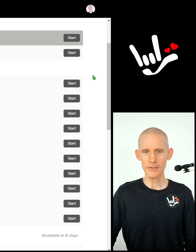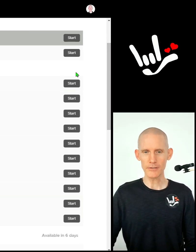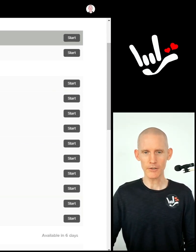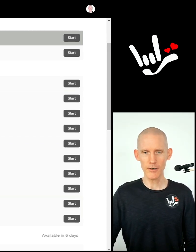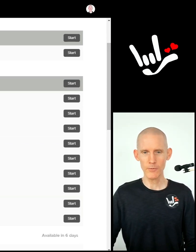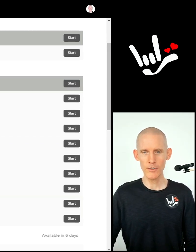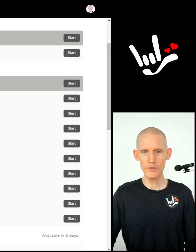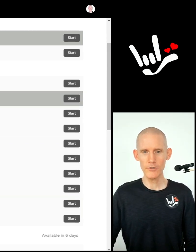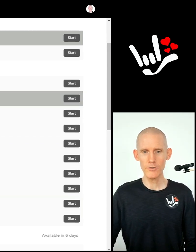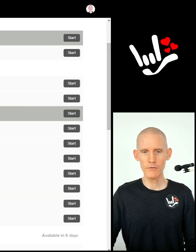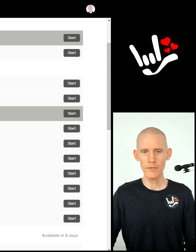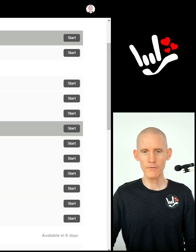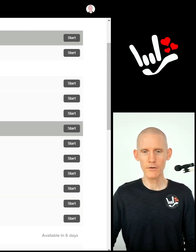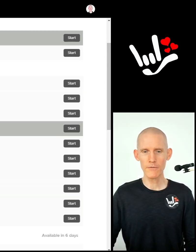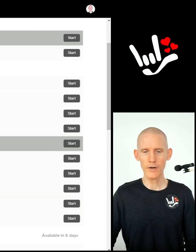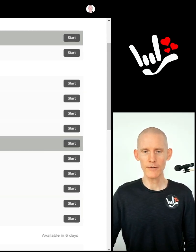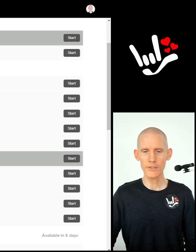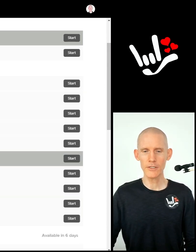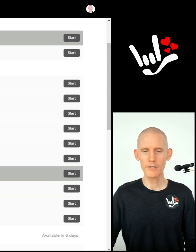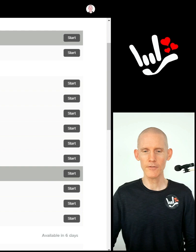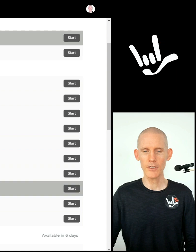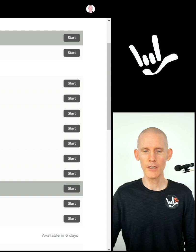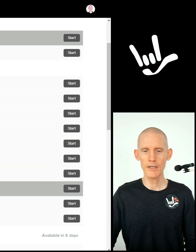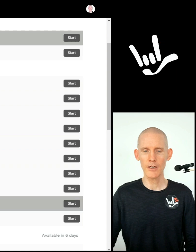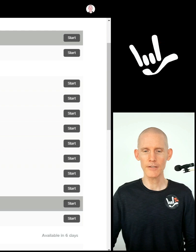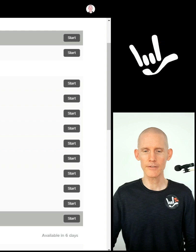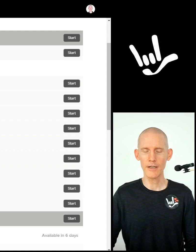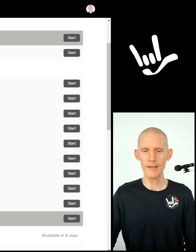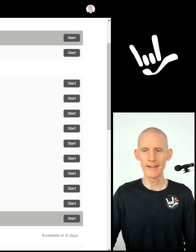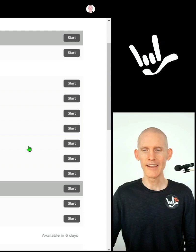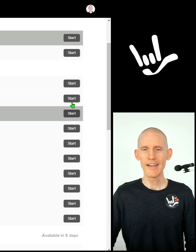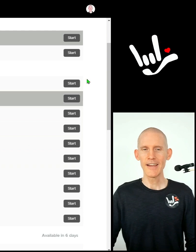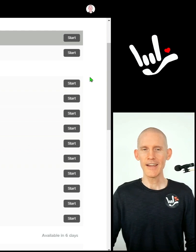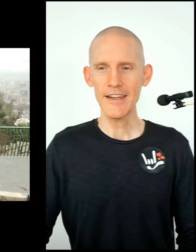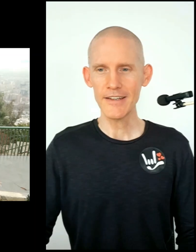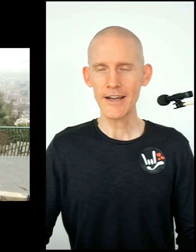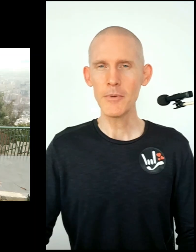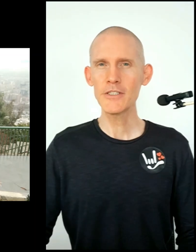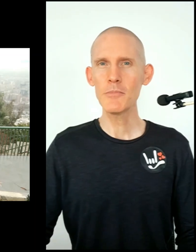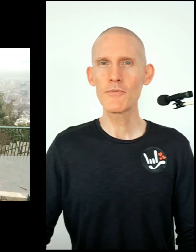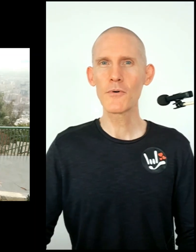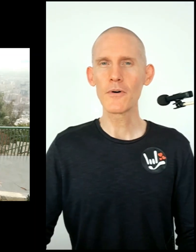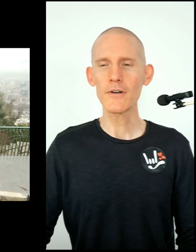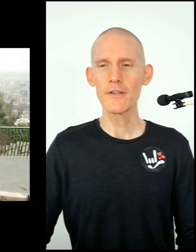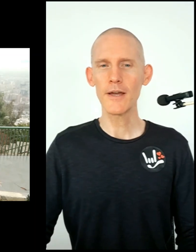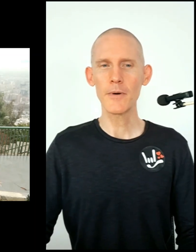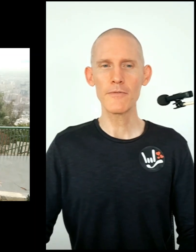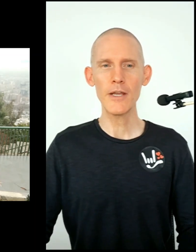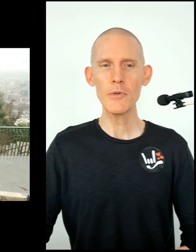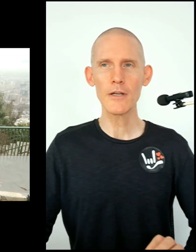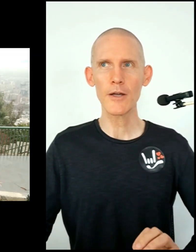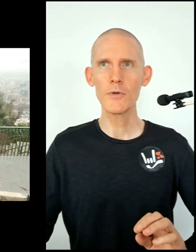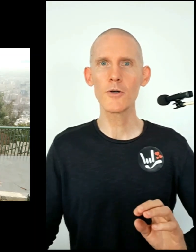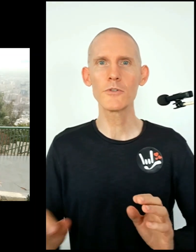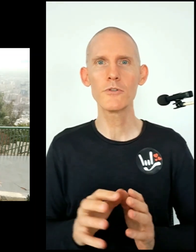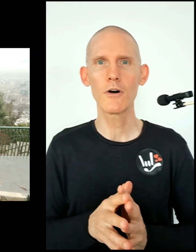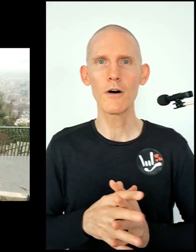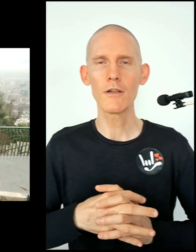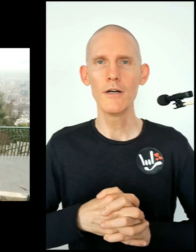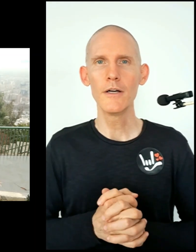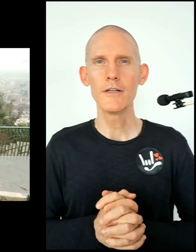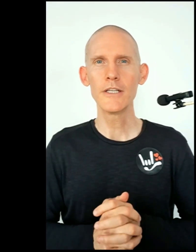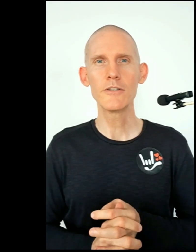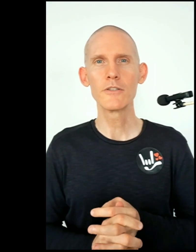new lessons. All right, 1, 2, 3, 4, 5, 6, 7, 8, 9, 10. And I mentioned before that my family and I, we are